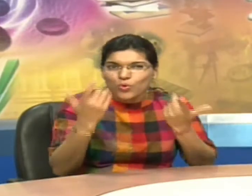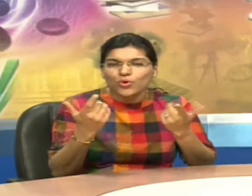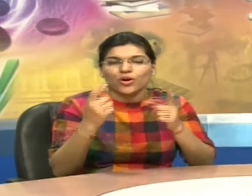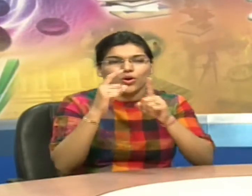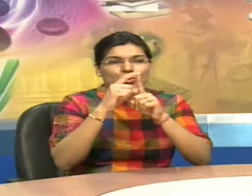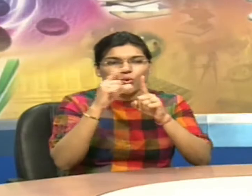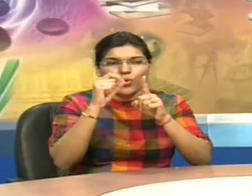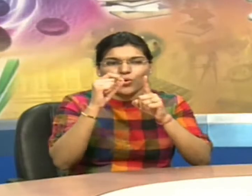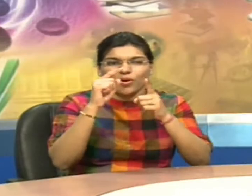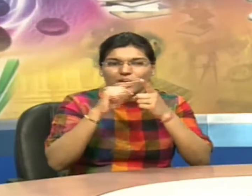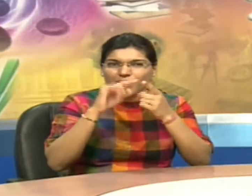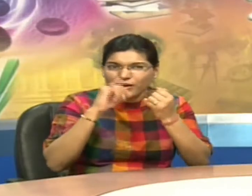Are you